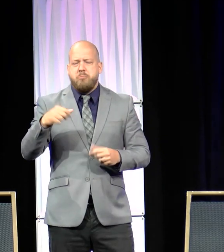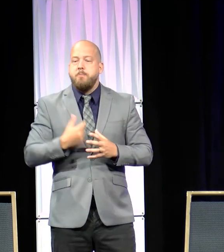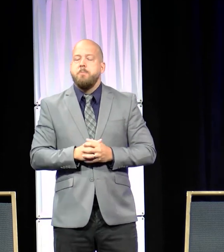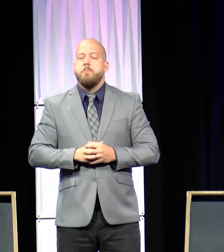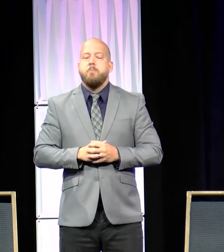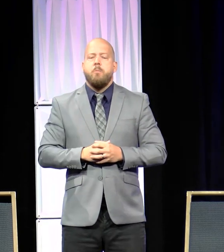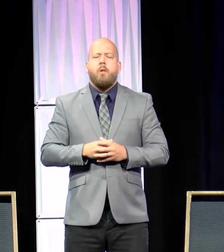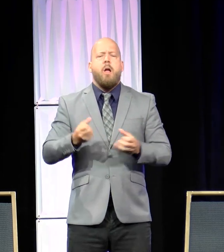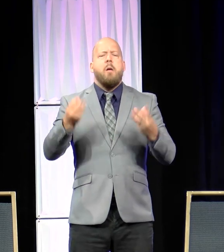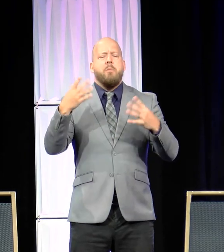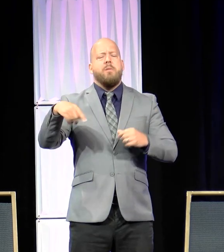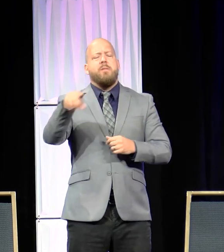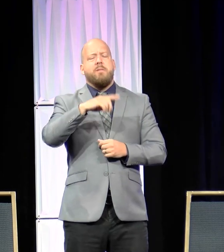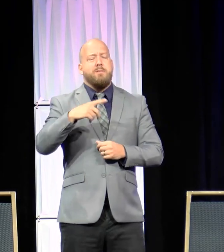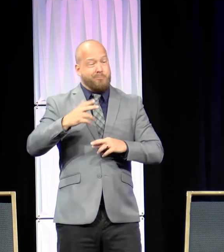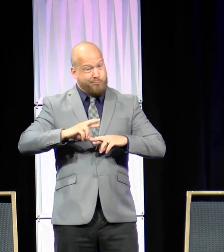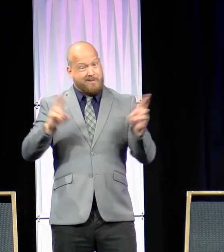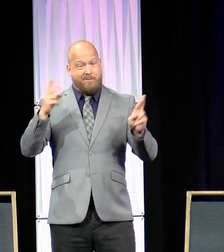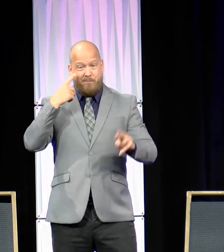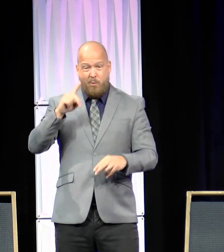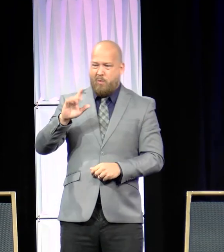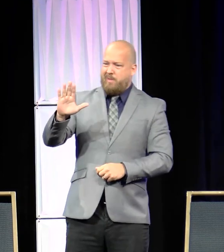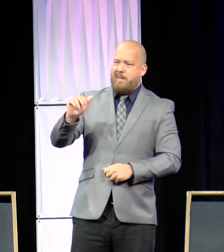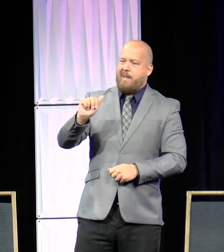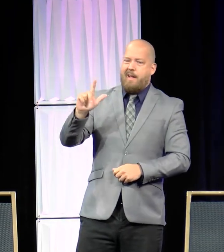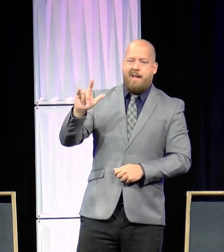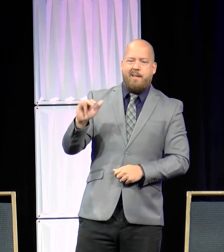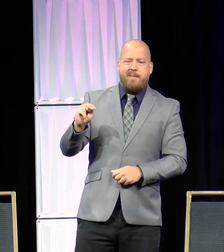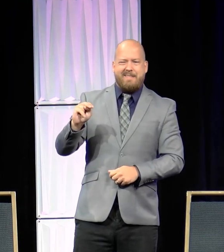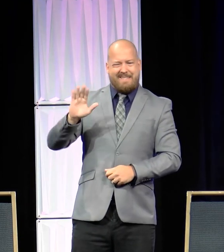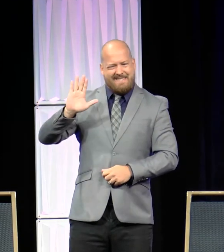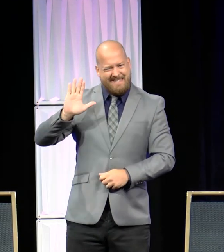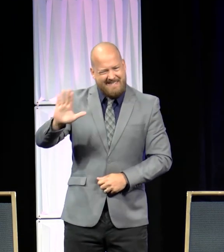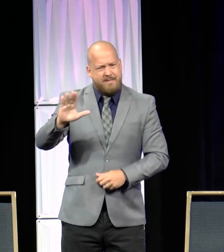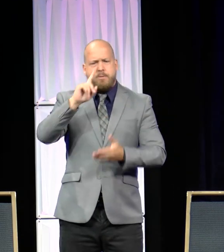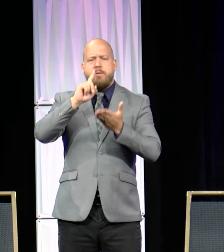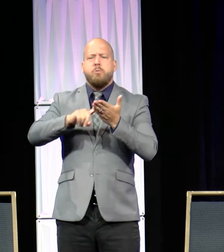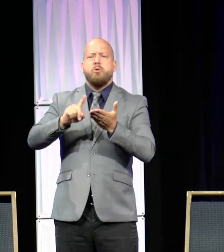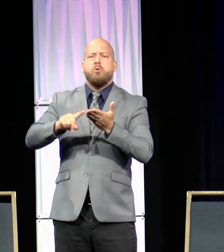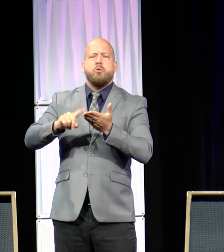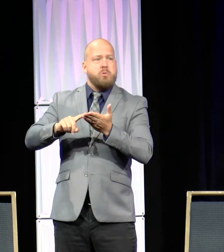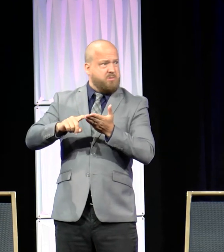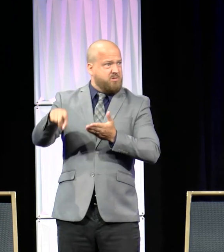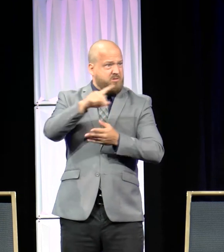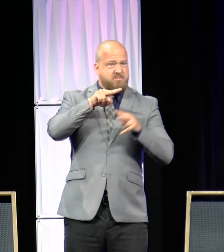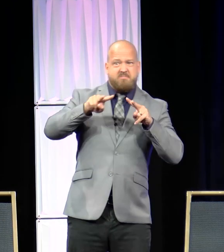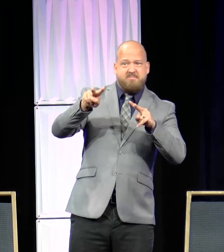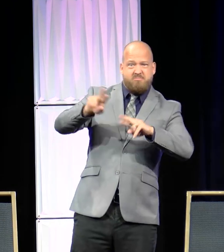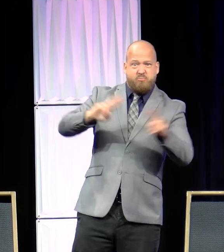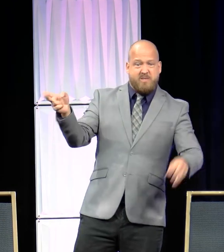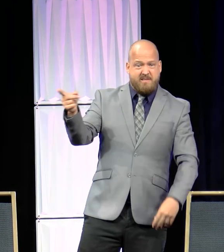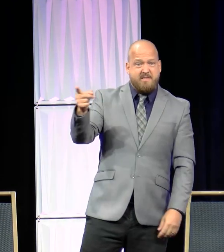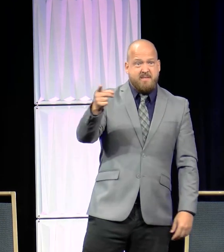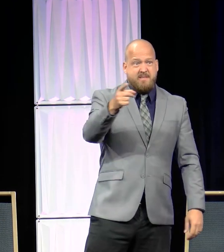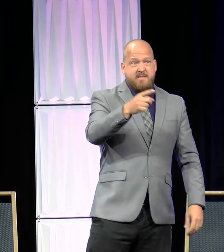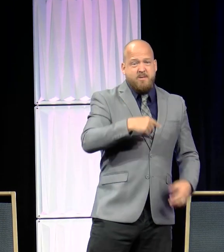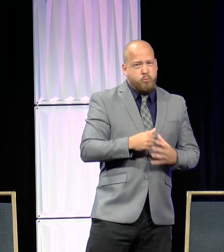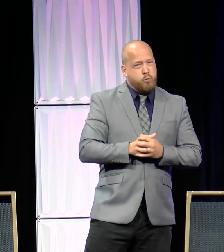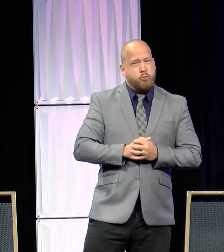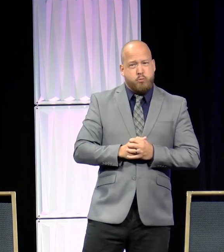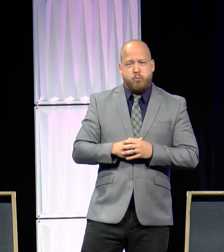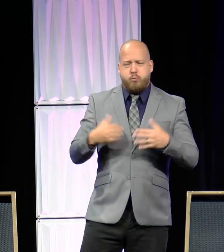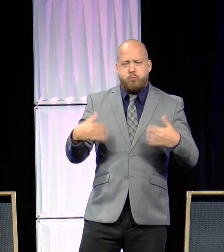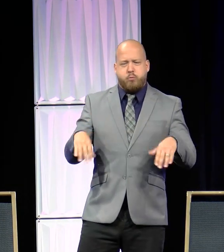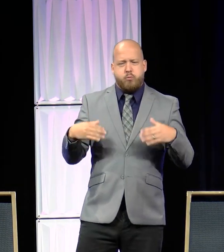are ready for you and your research, but I do know there are many of us in this room who are ready for